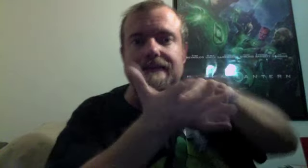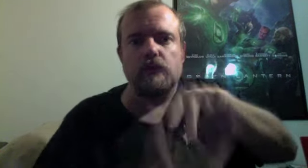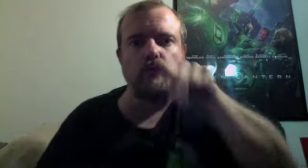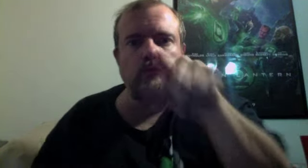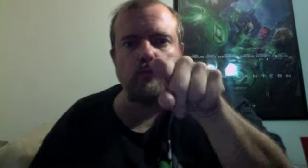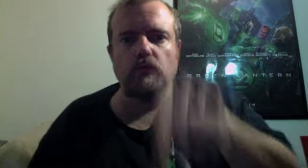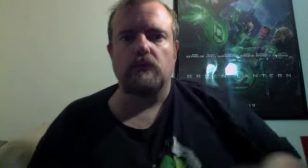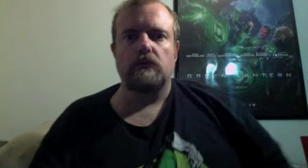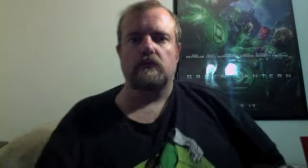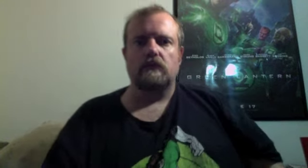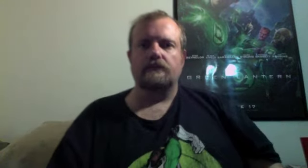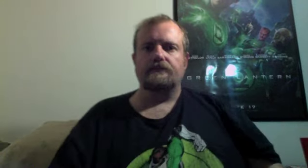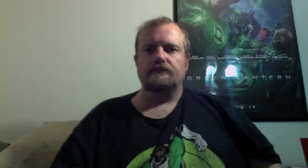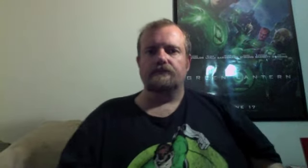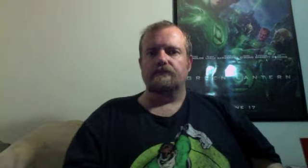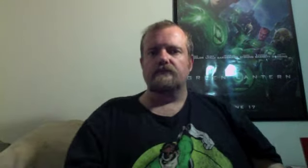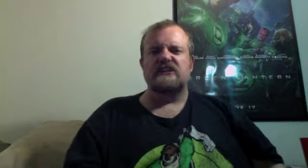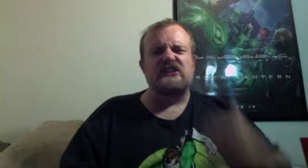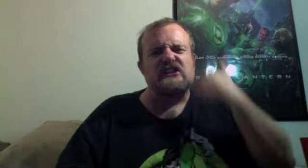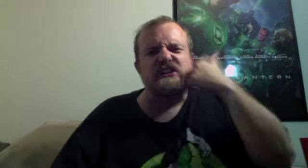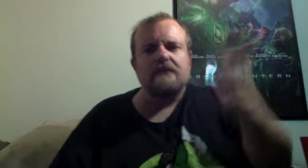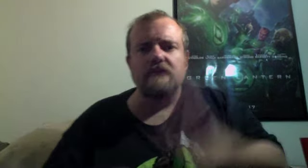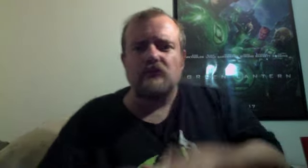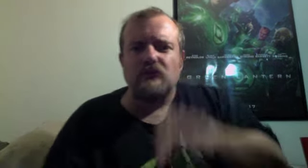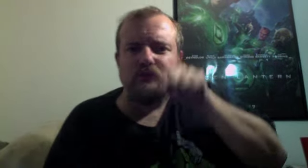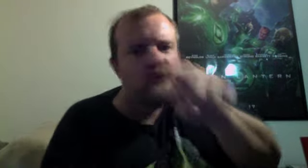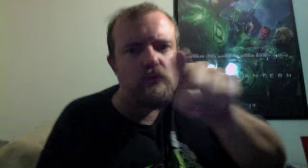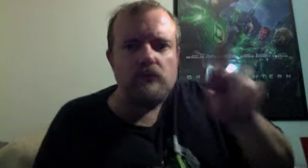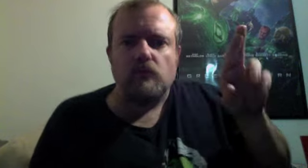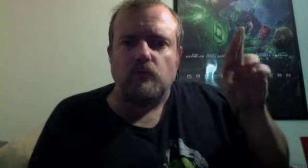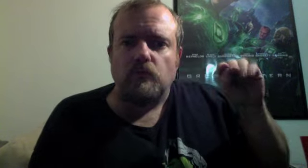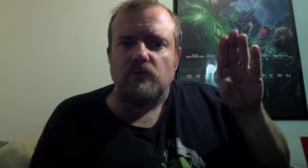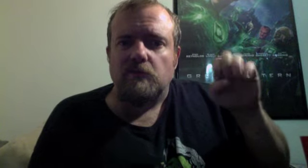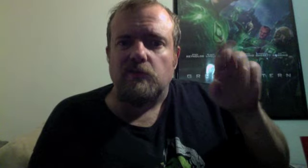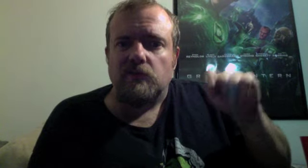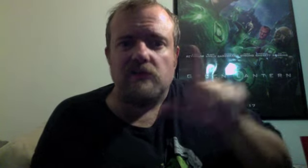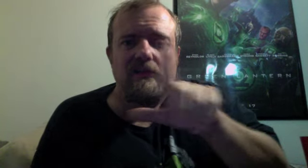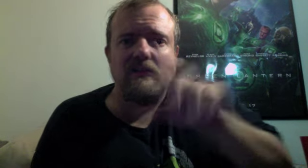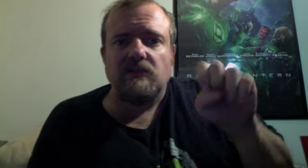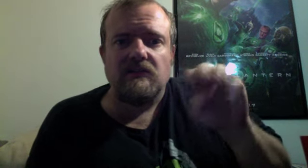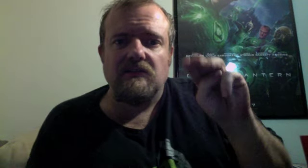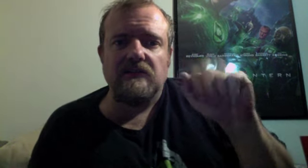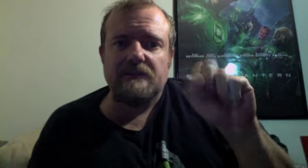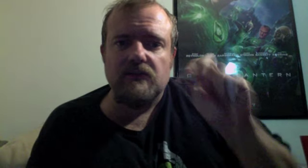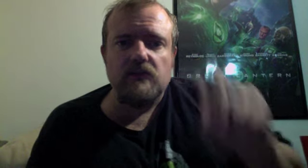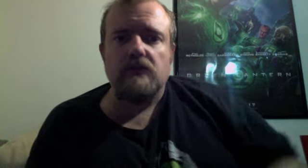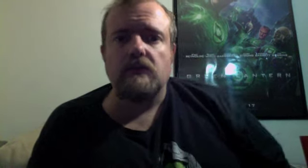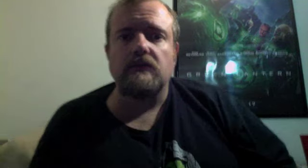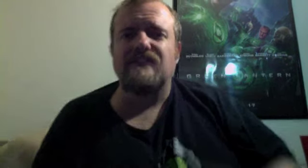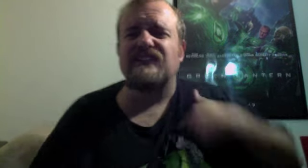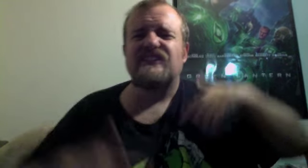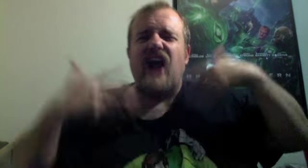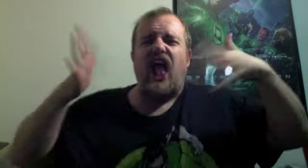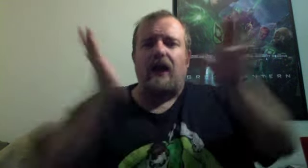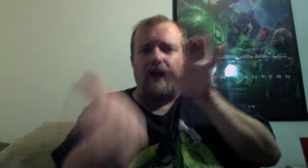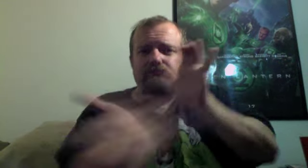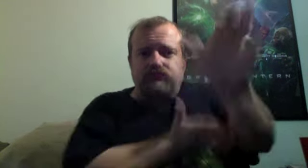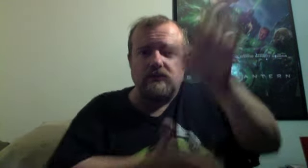it. Finally! Exclamation point. Just sent my latest manuscript off to my agent. Sophie loves it. Period. Click post.